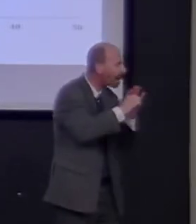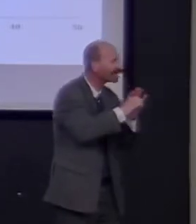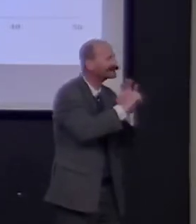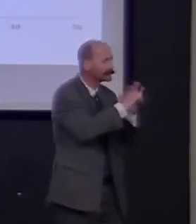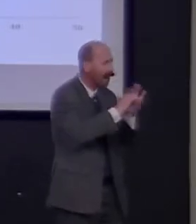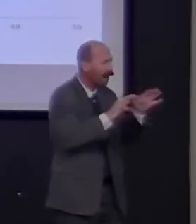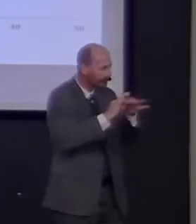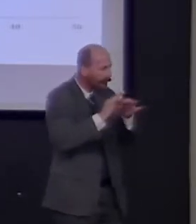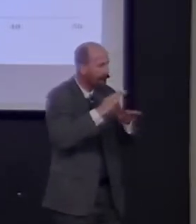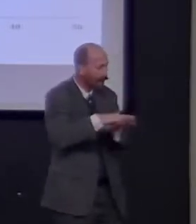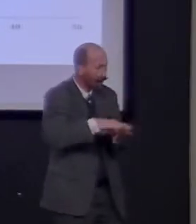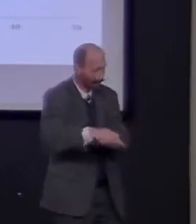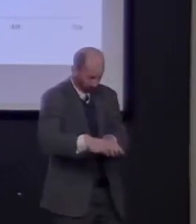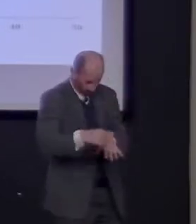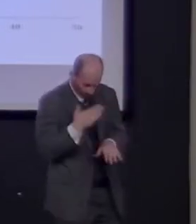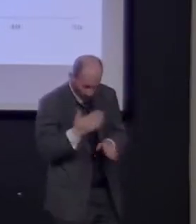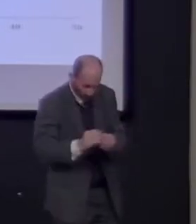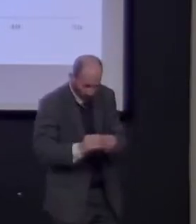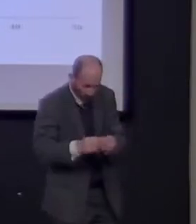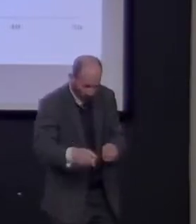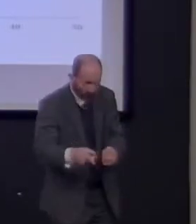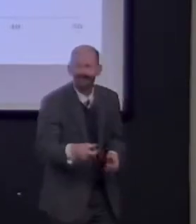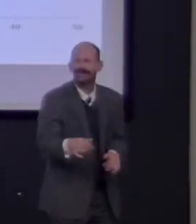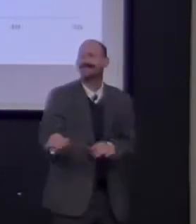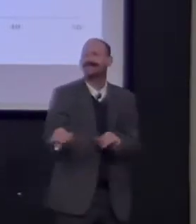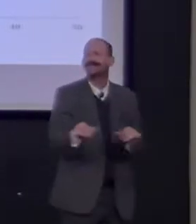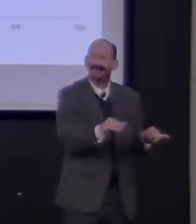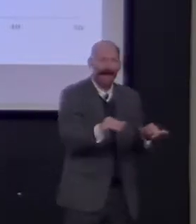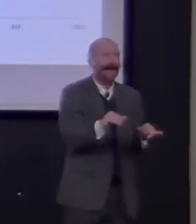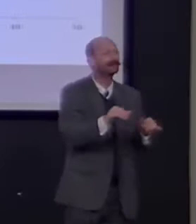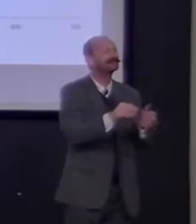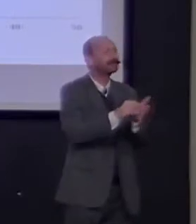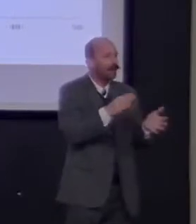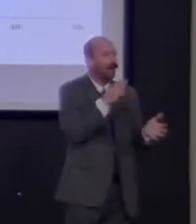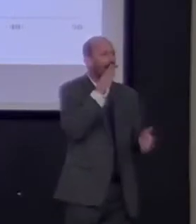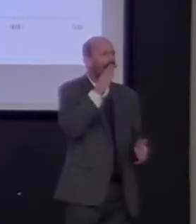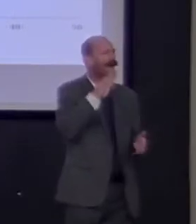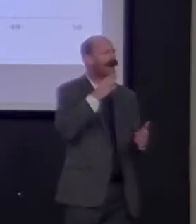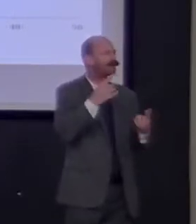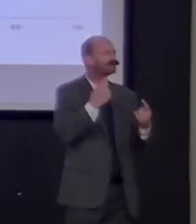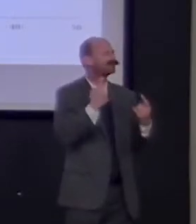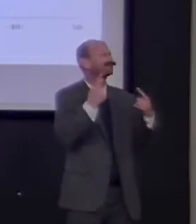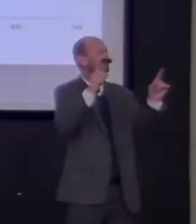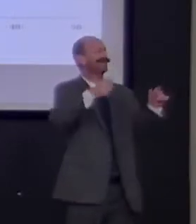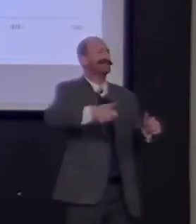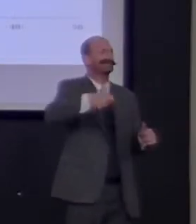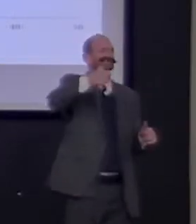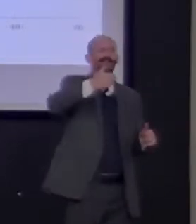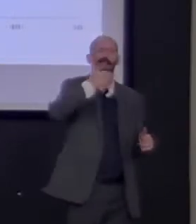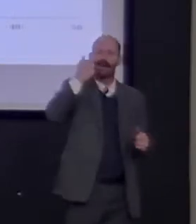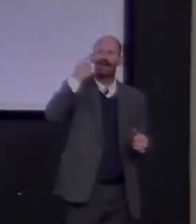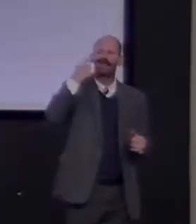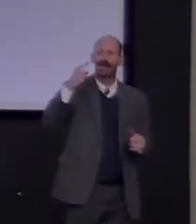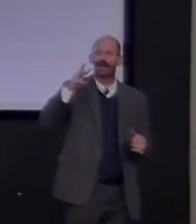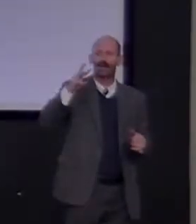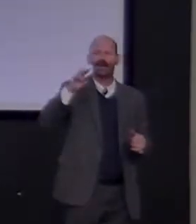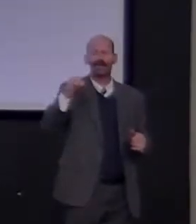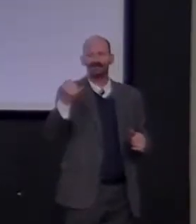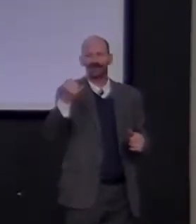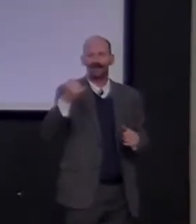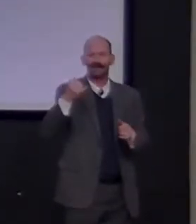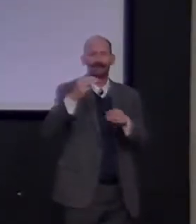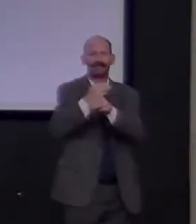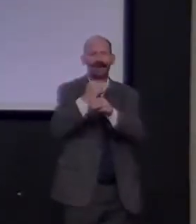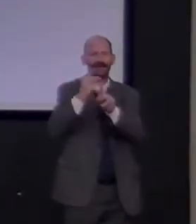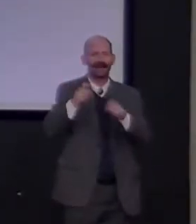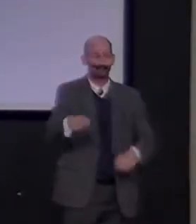those children who perform relatively better on the standardized test of math achievement. In follow-up